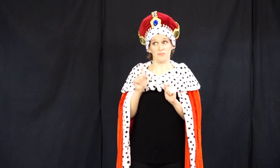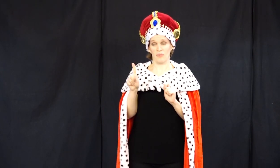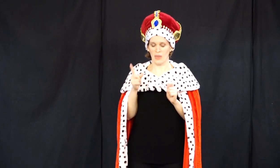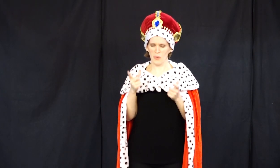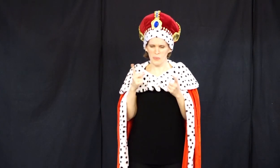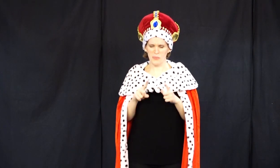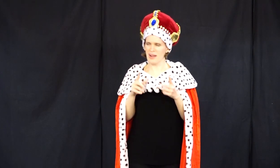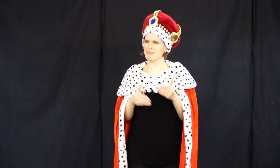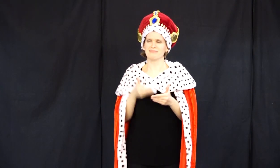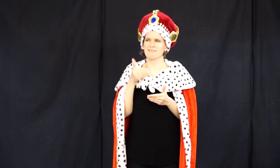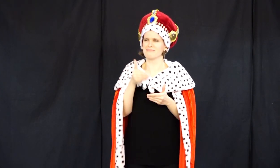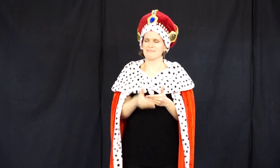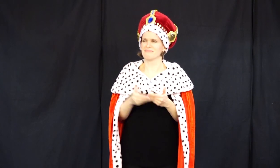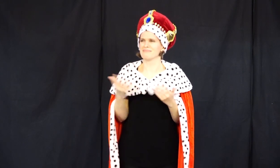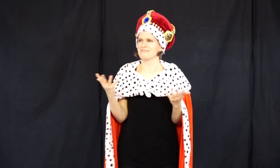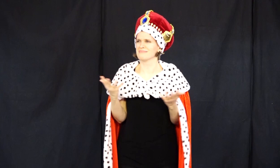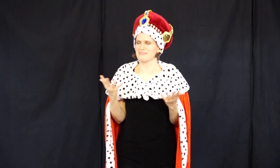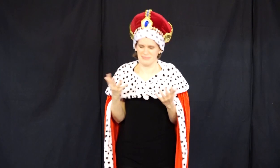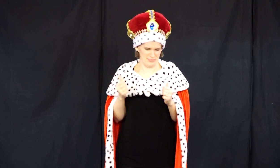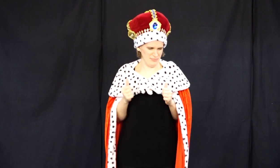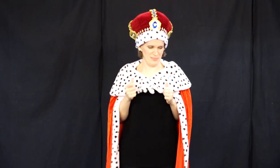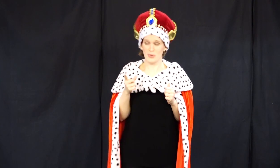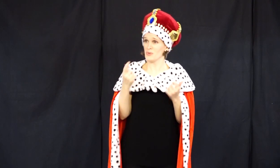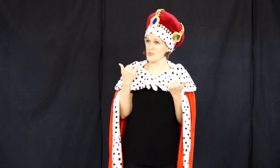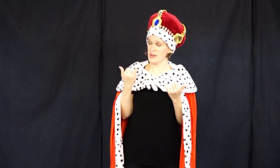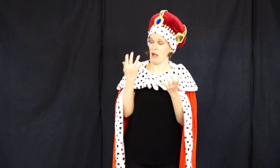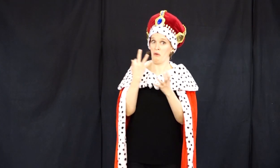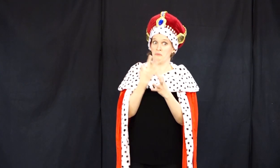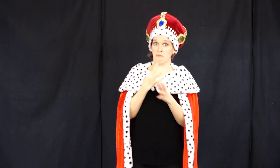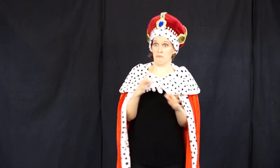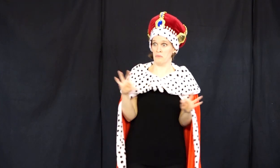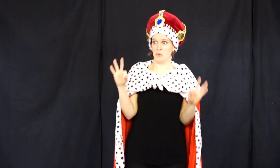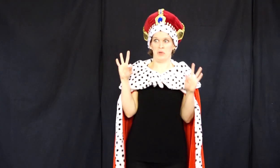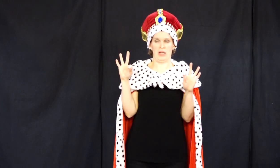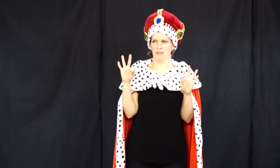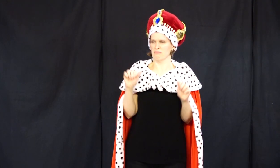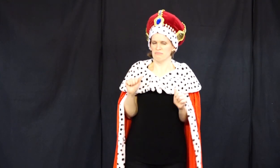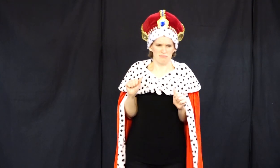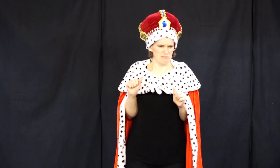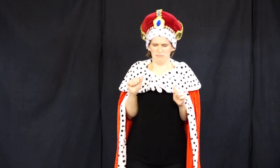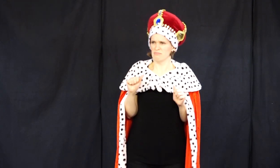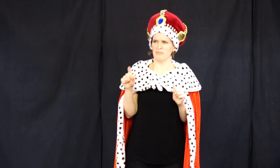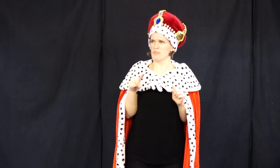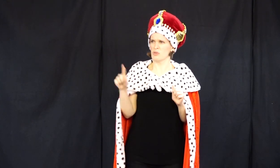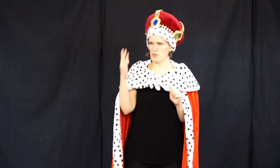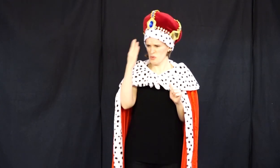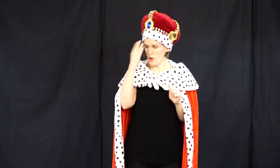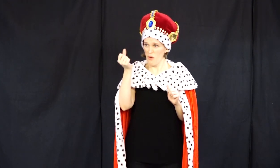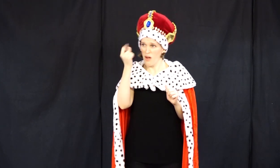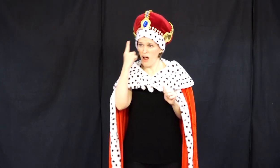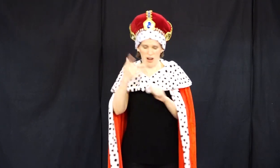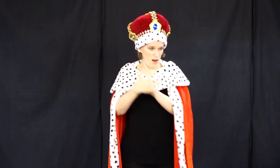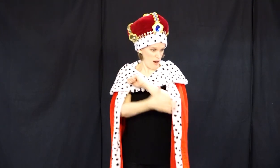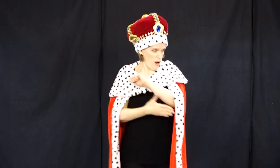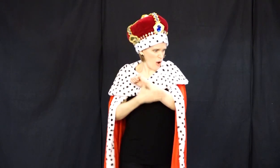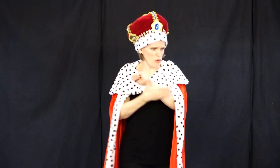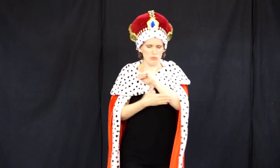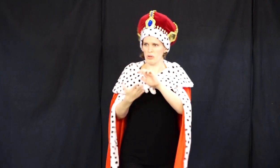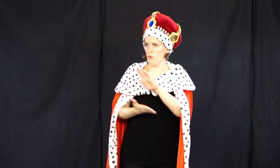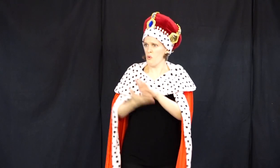What comes next? You've been freed. Do you know how hard it is to lead? You're